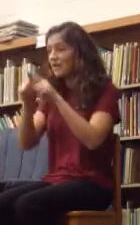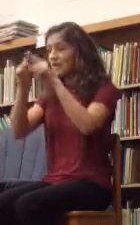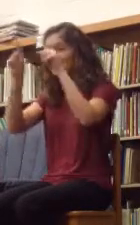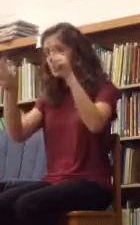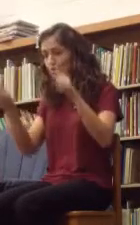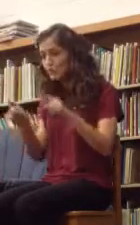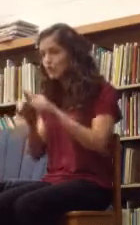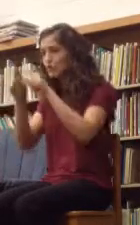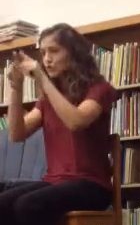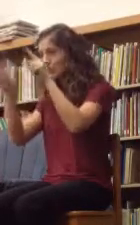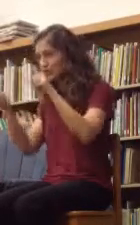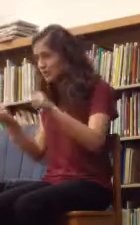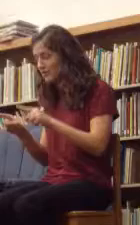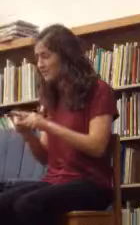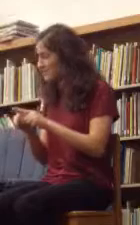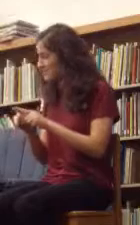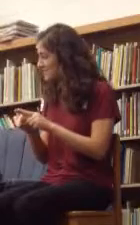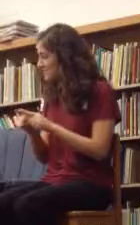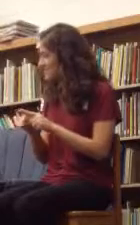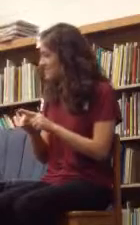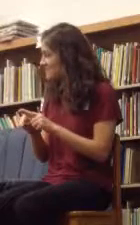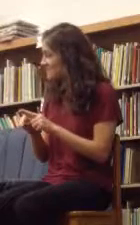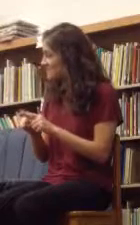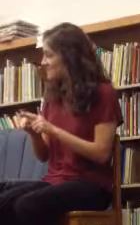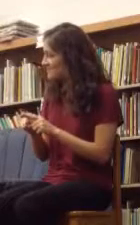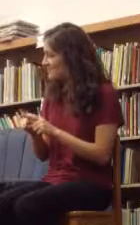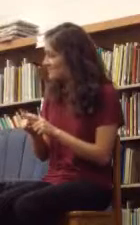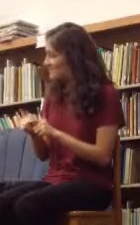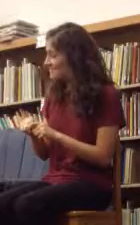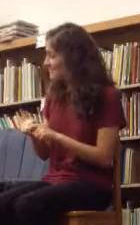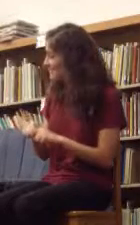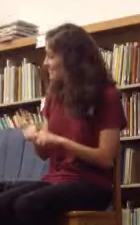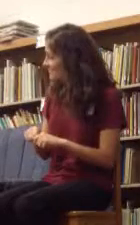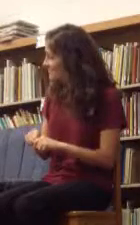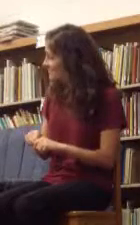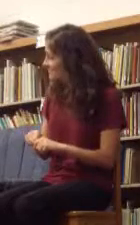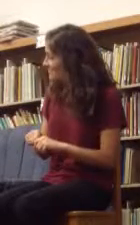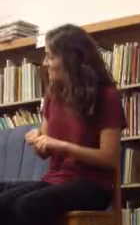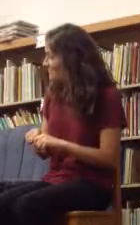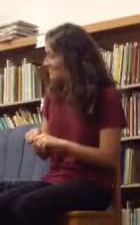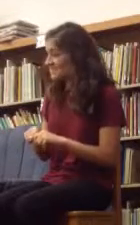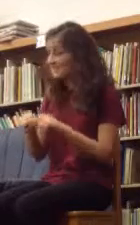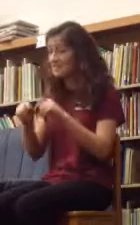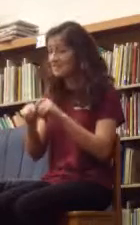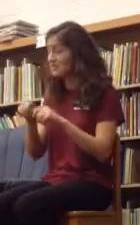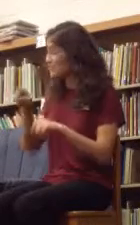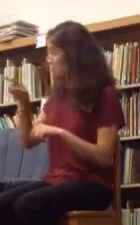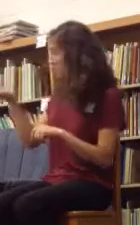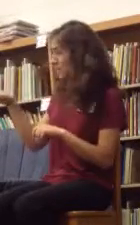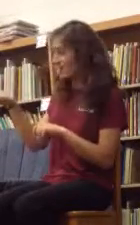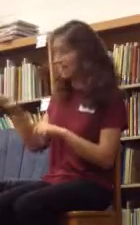circles. And triangle. I see a triangle. I see a... It was not perfectly